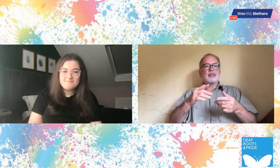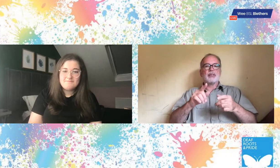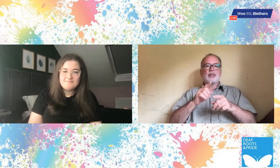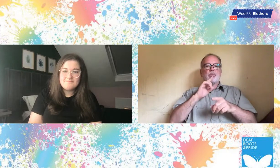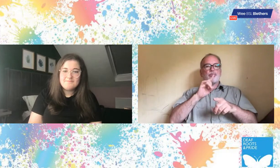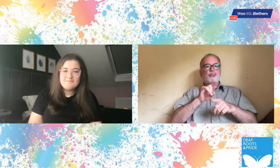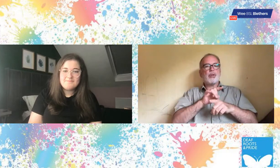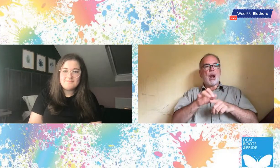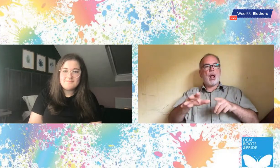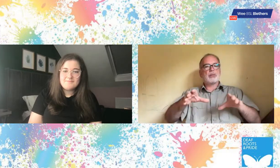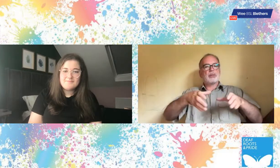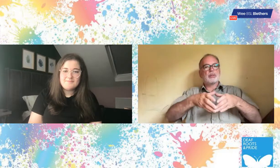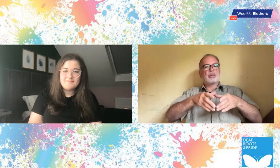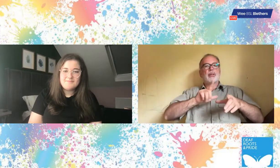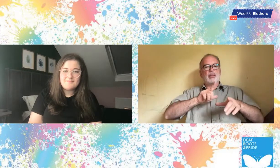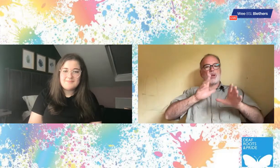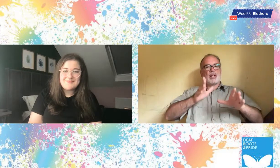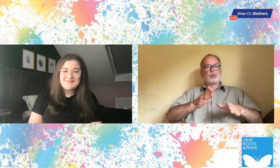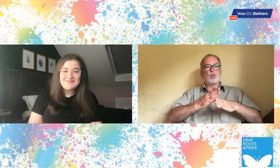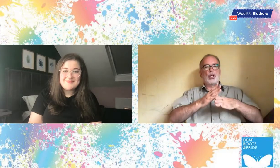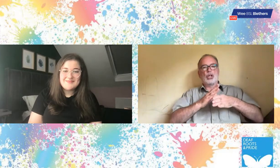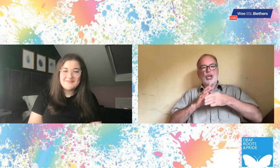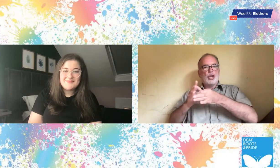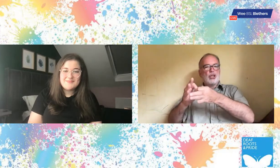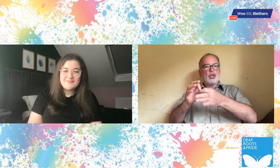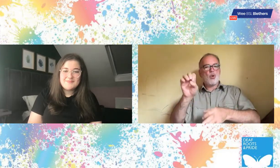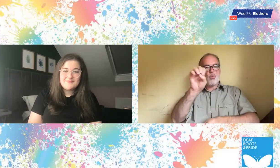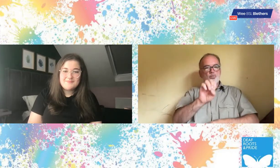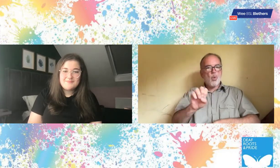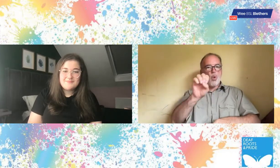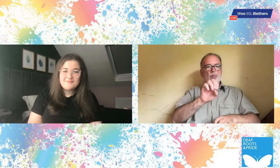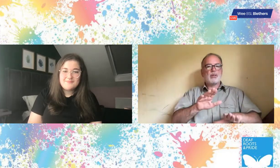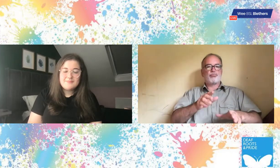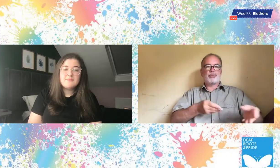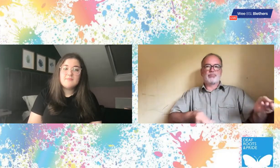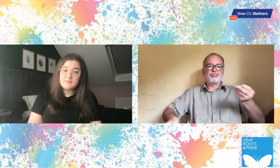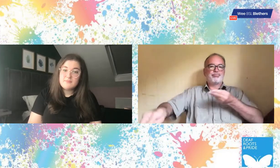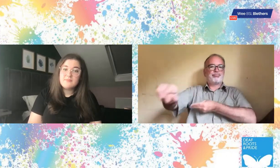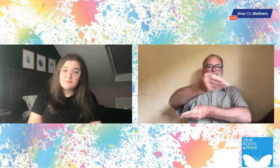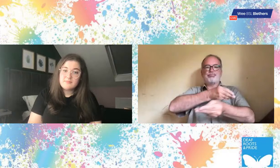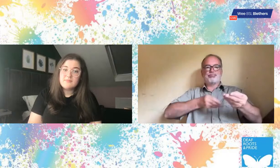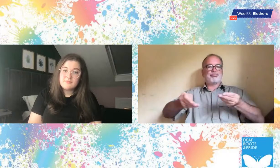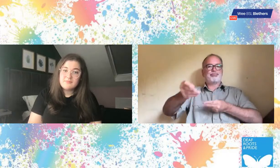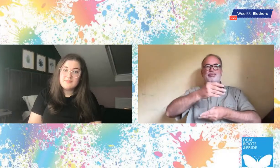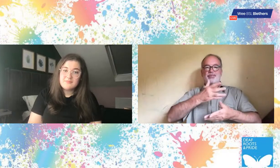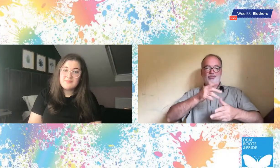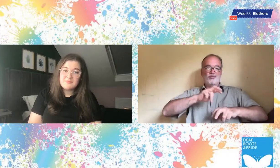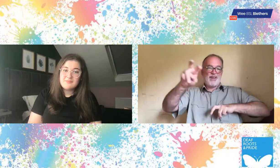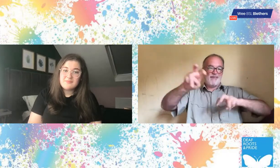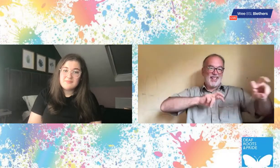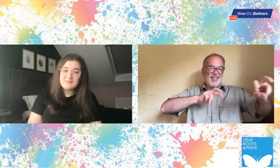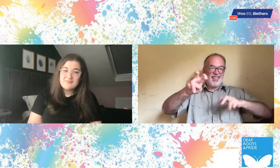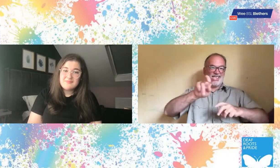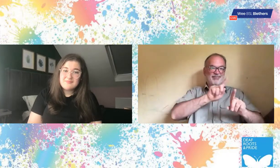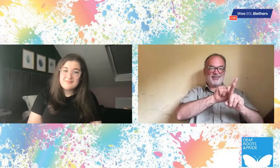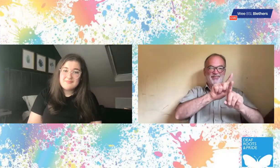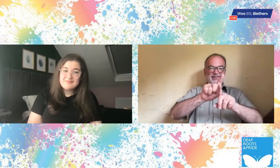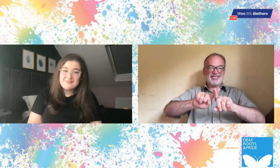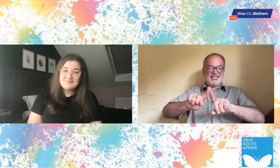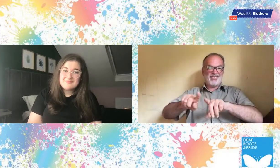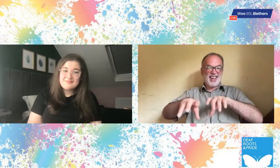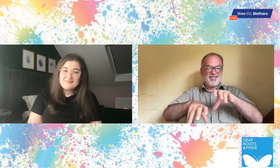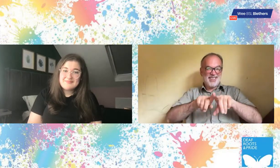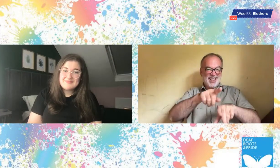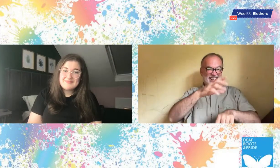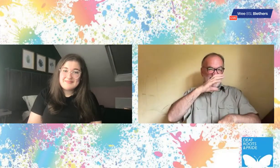So you want to make sure that the animals from the same family are not mating with each other. So we tend to kind of have this